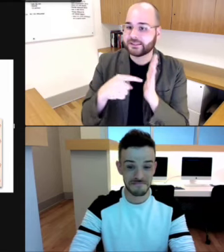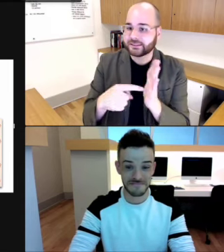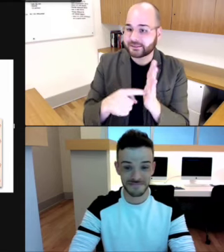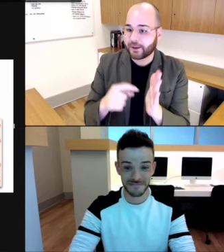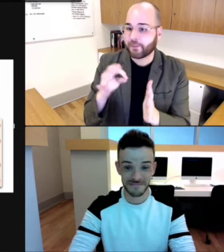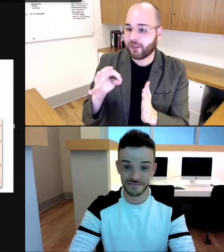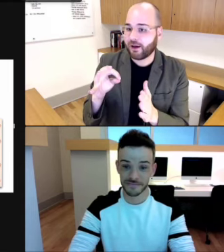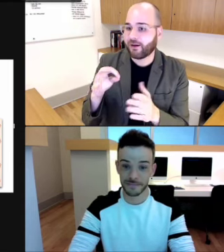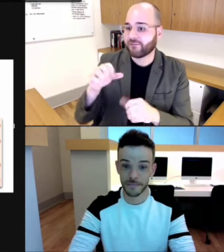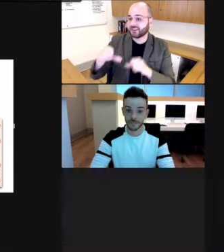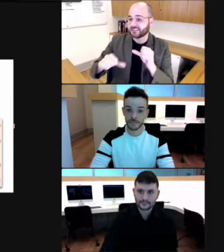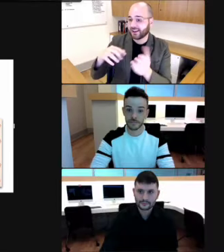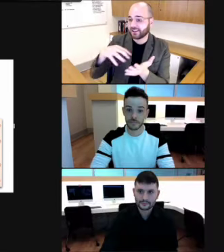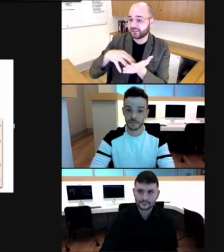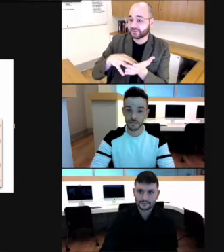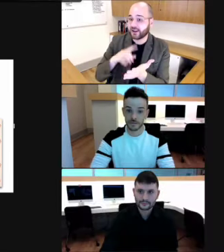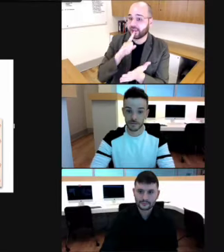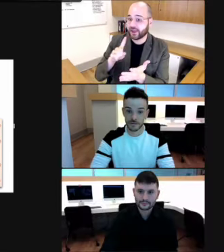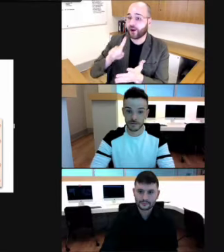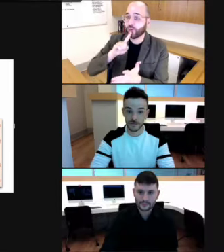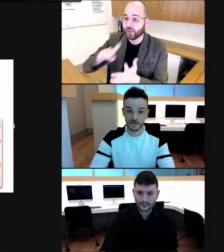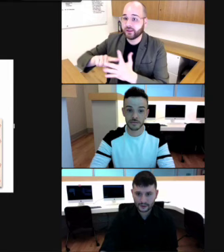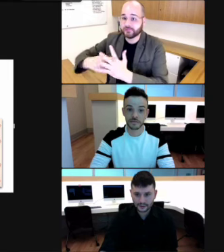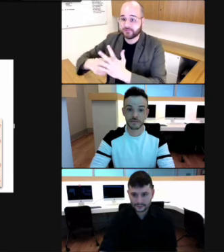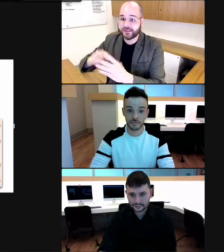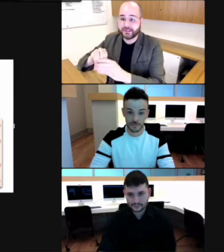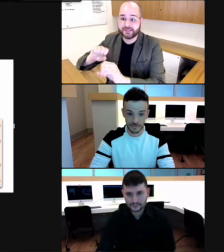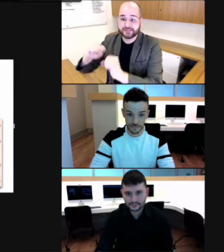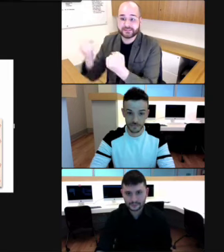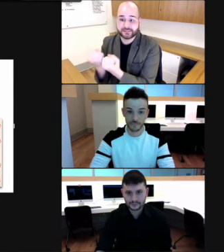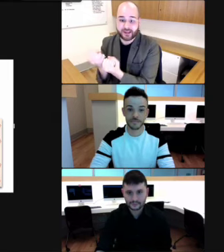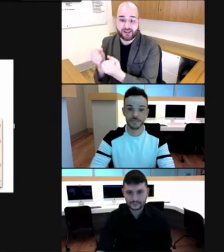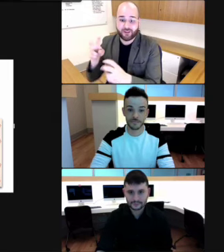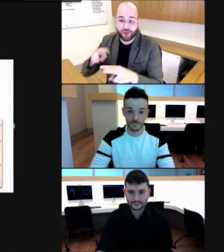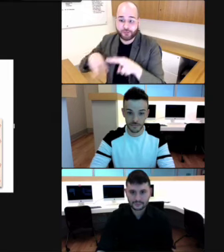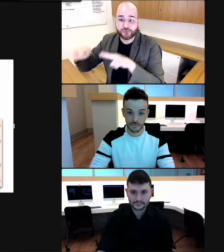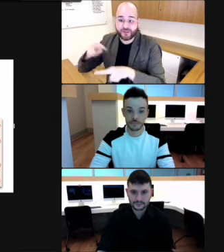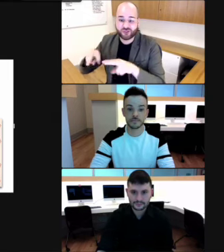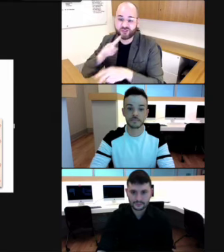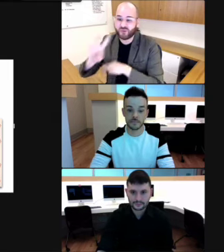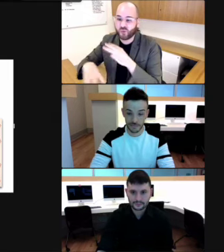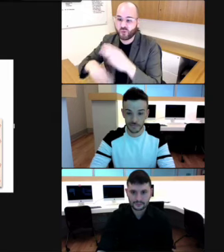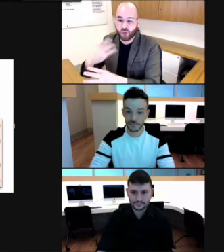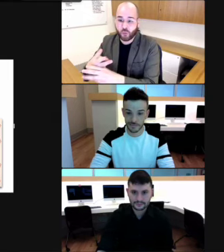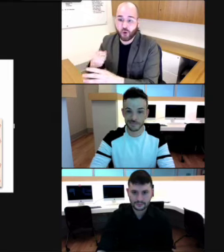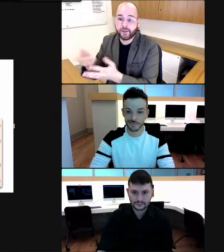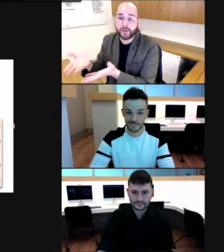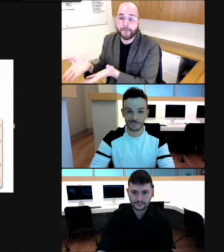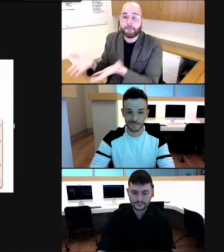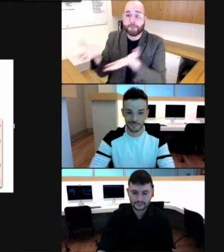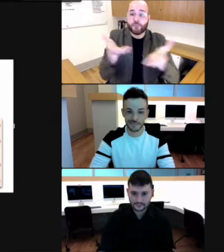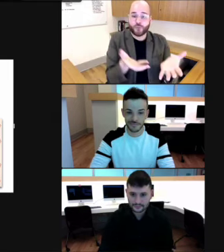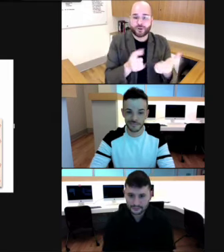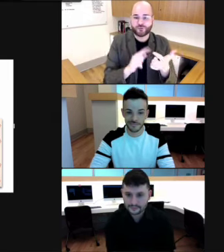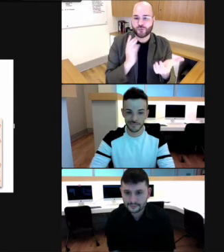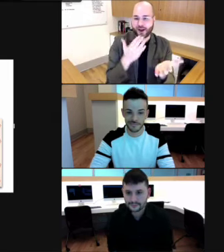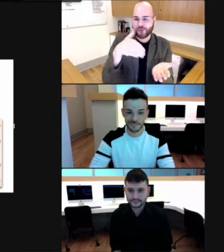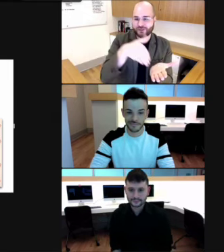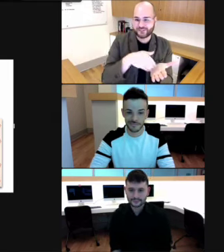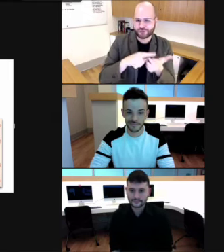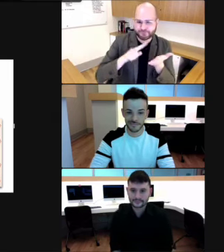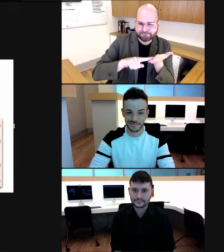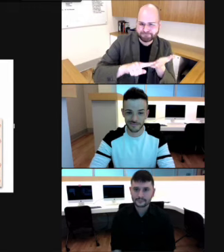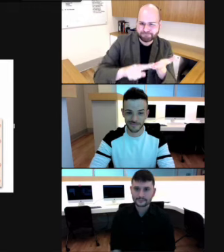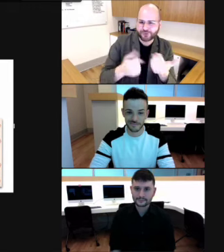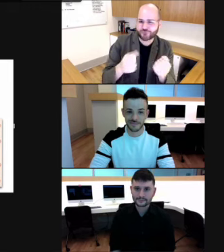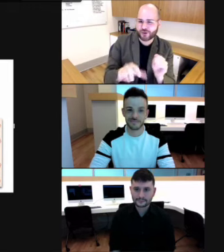This is an exciting example of something that we've observed in society, where we've been able to bring our research